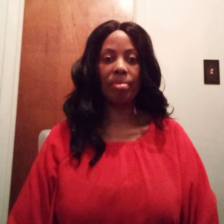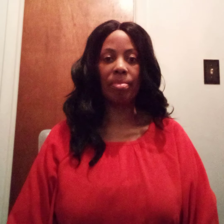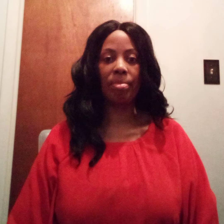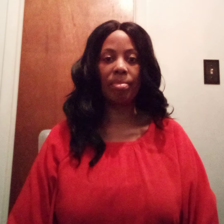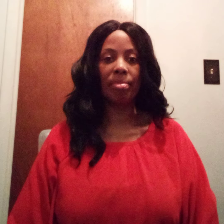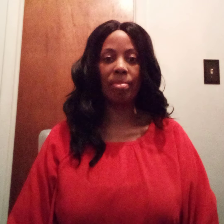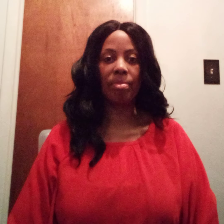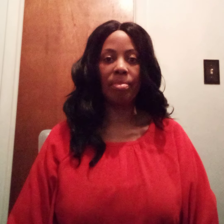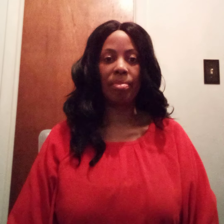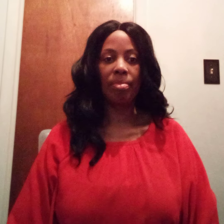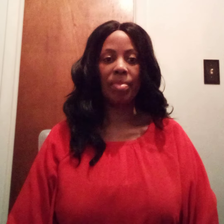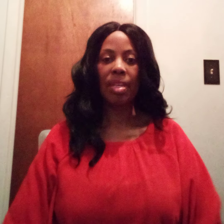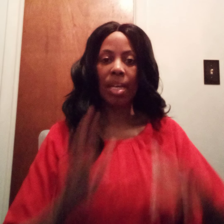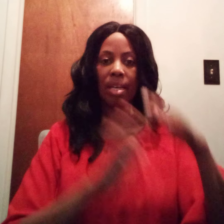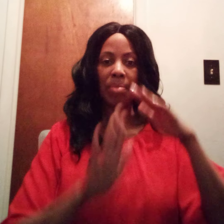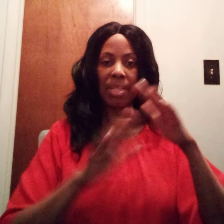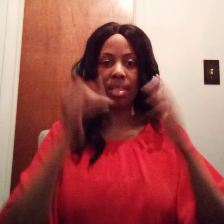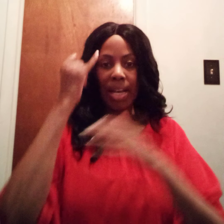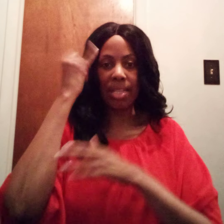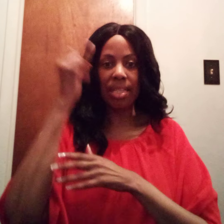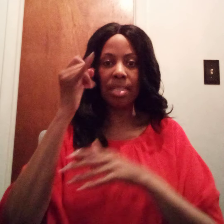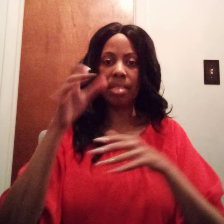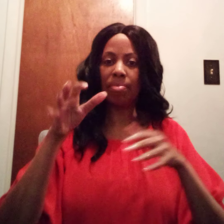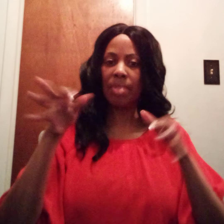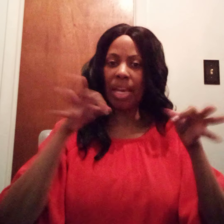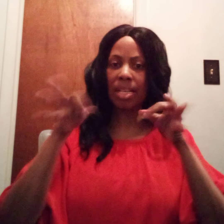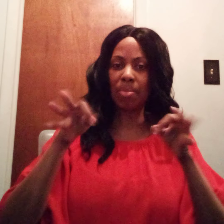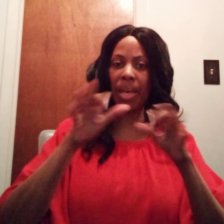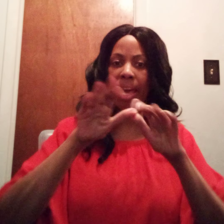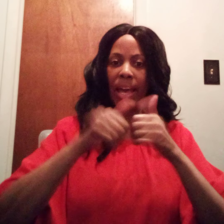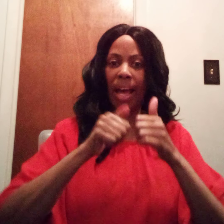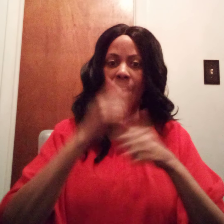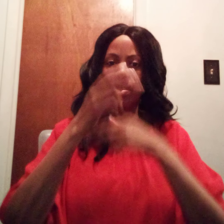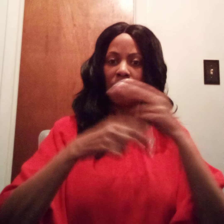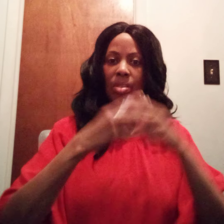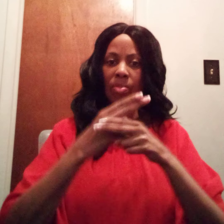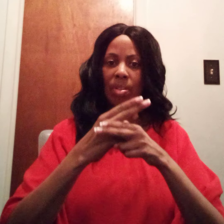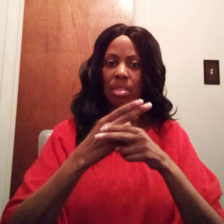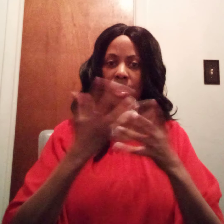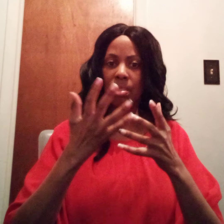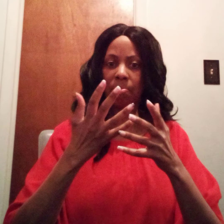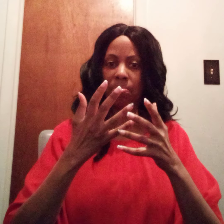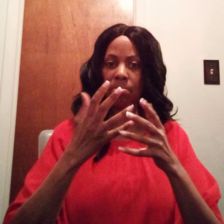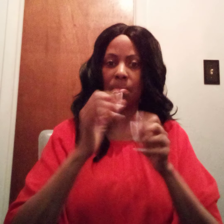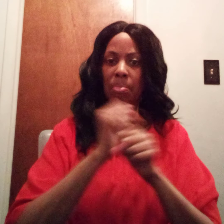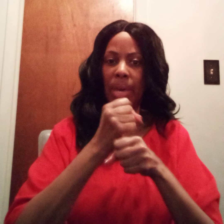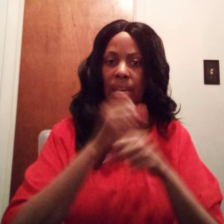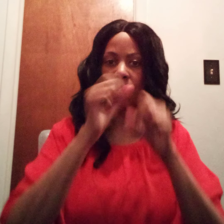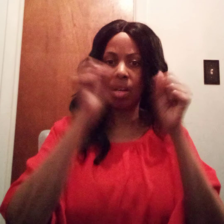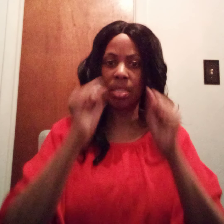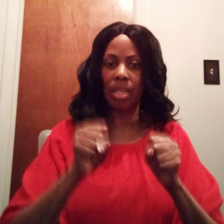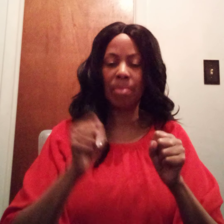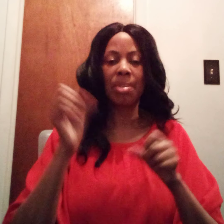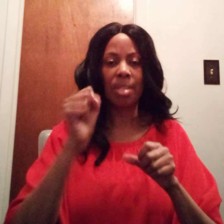core ideas that start explaining really how the universe is structured. Sure, these ideas can be applied to things like economics and finance